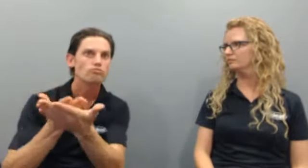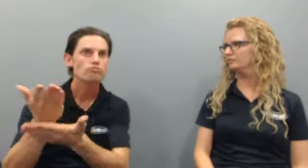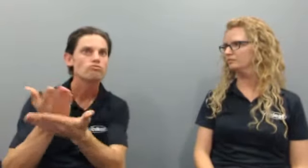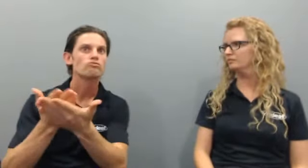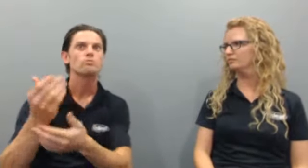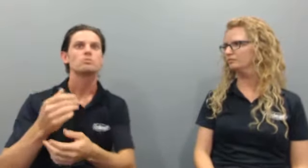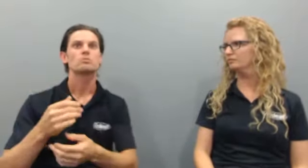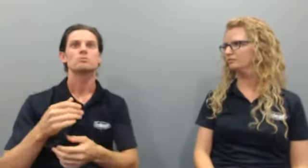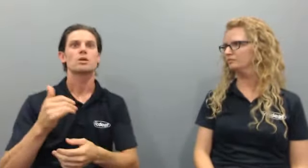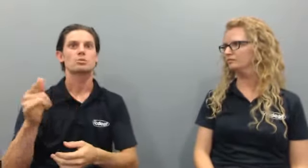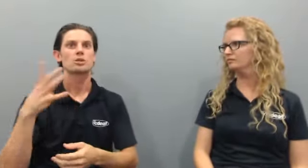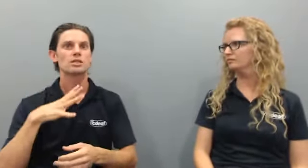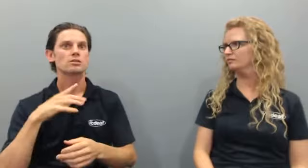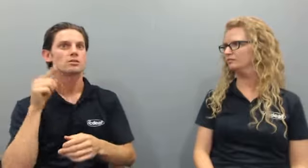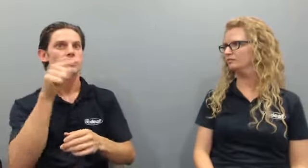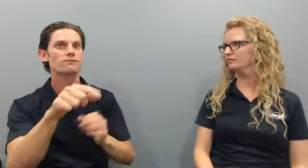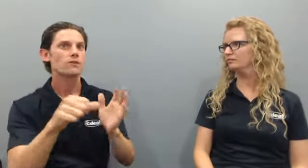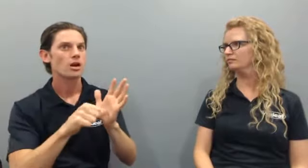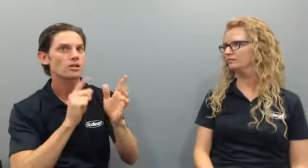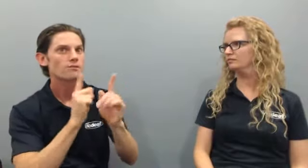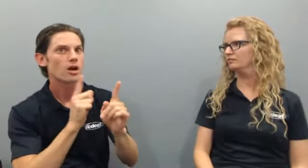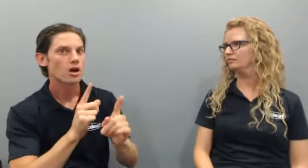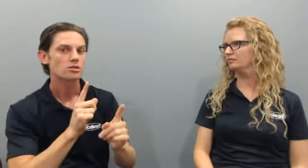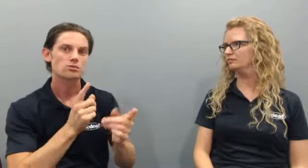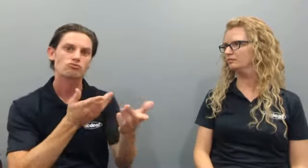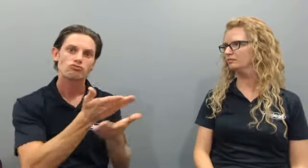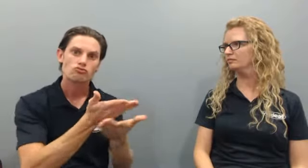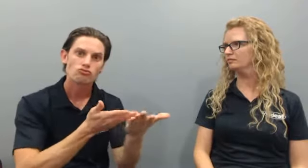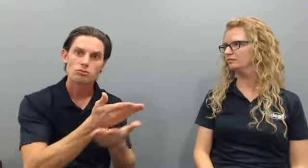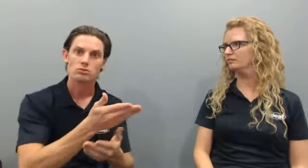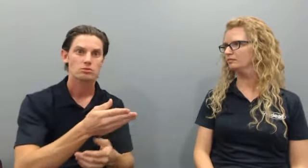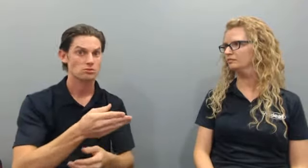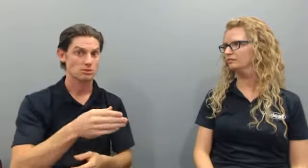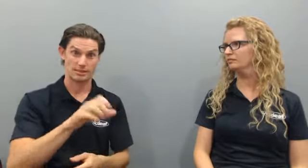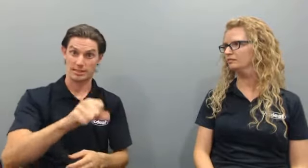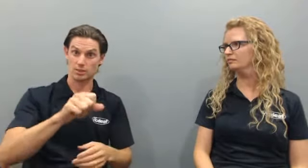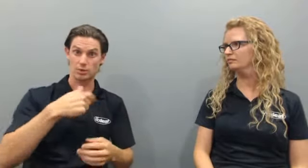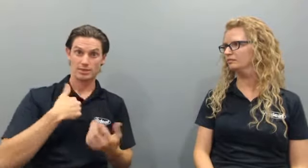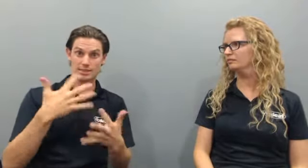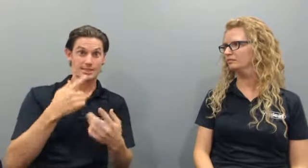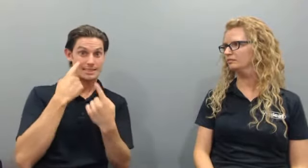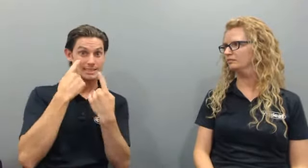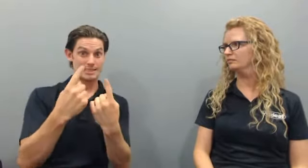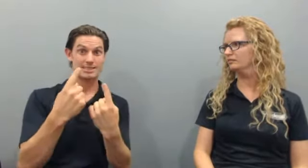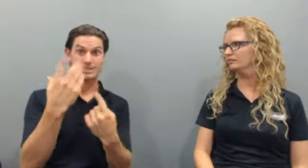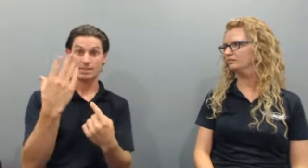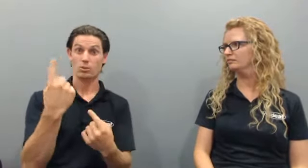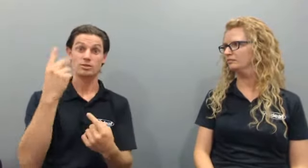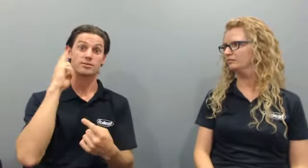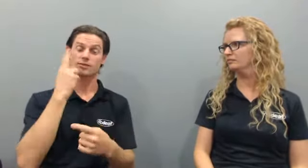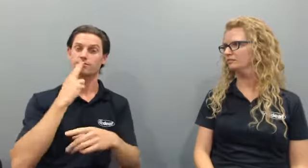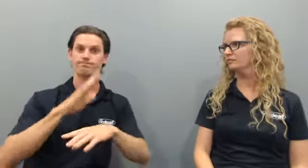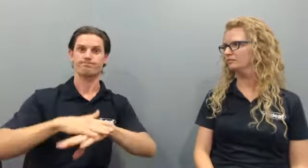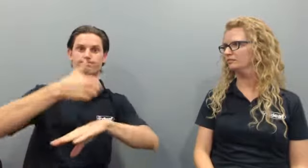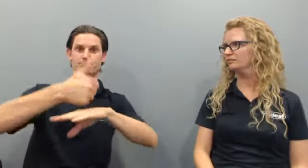If you want to go to the lawyer to talk about your business, or you want to go to see a financial advisor. We have seen someone who is